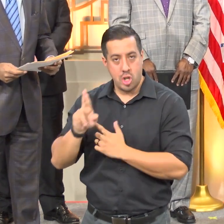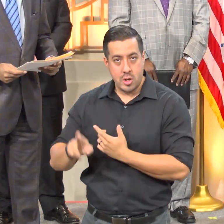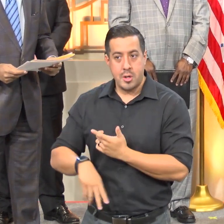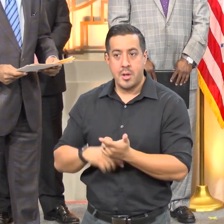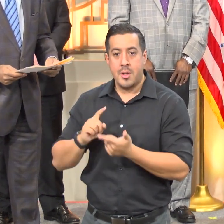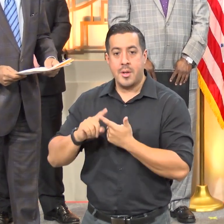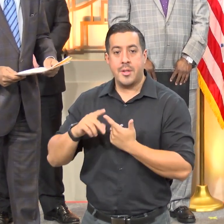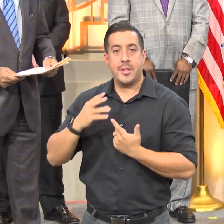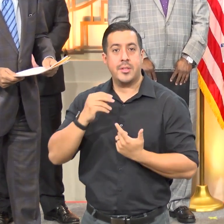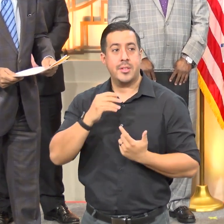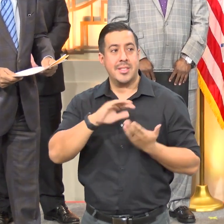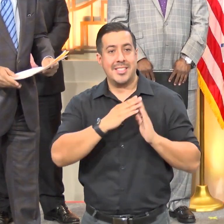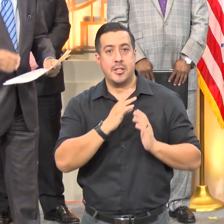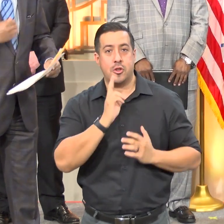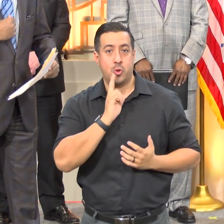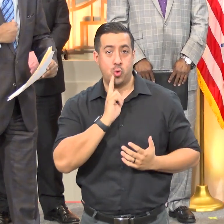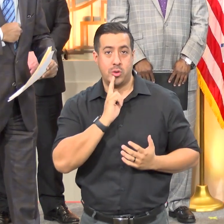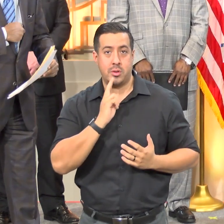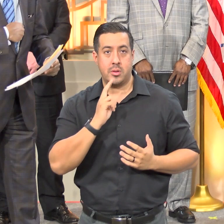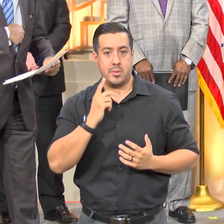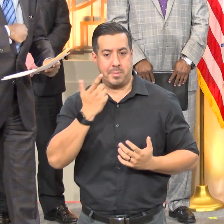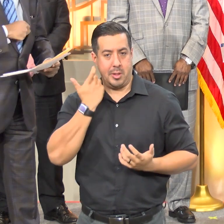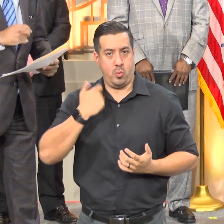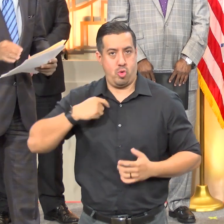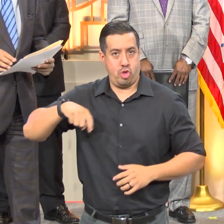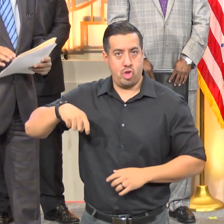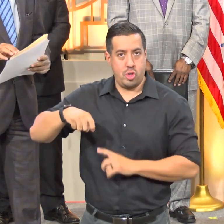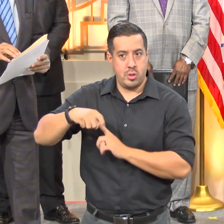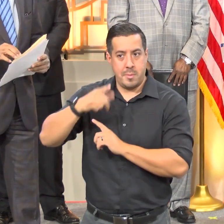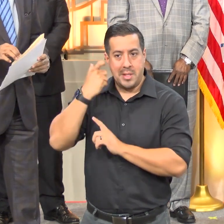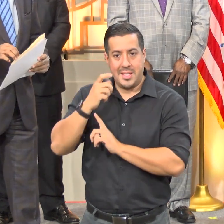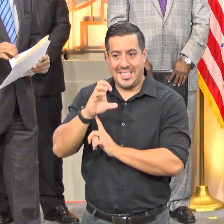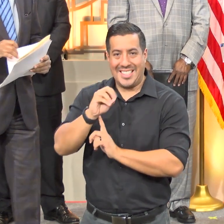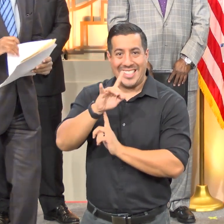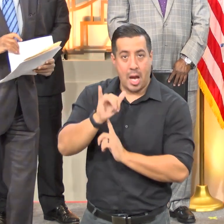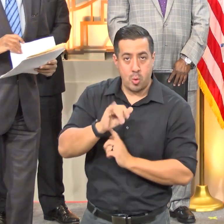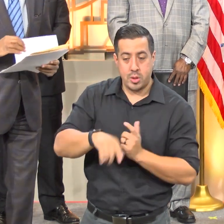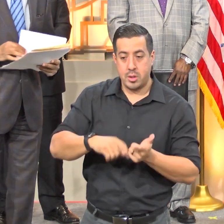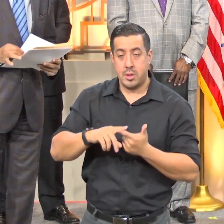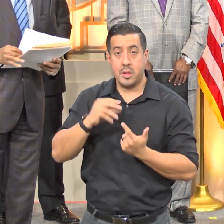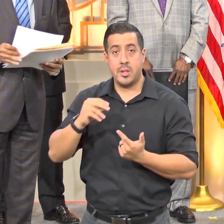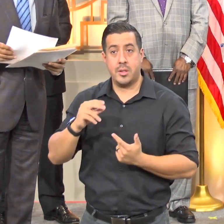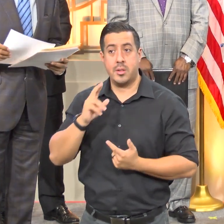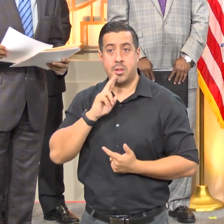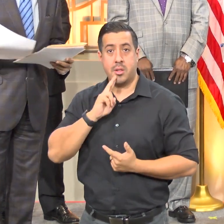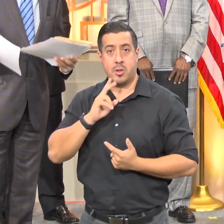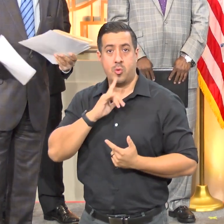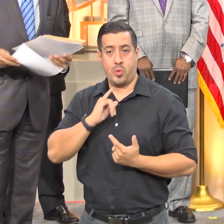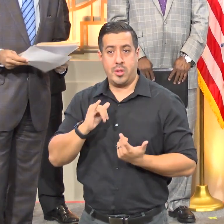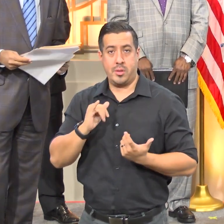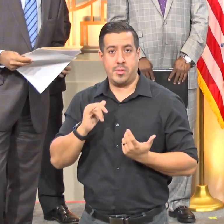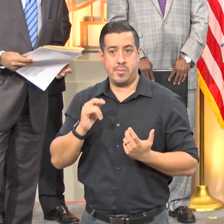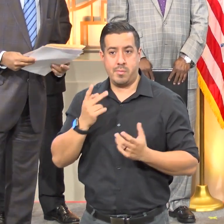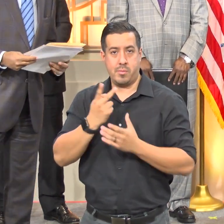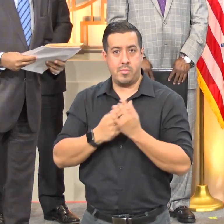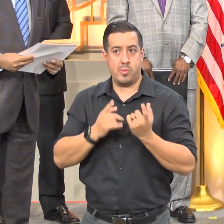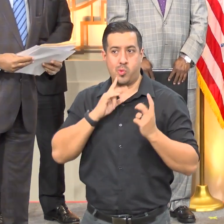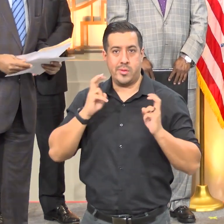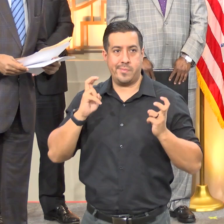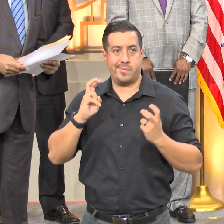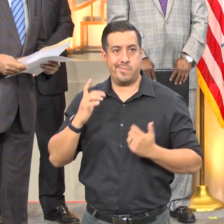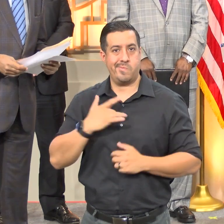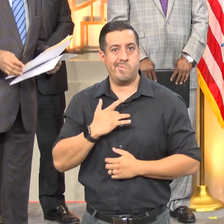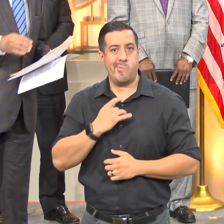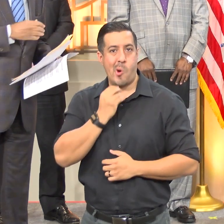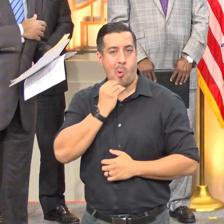the city of Houston, as we should. The county and the city are it's home.